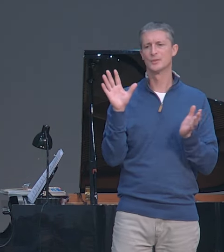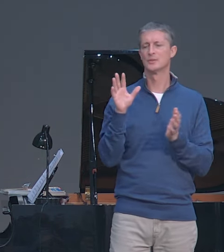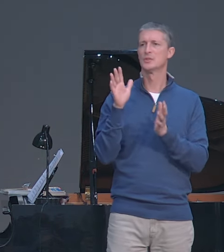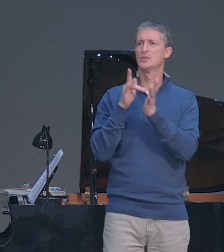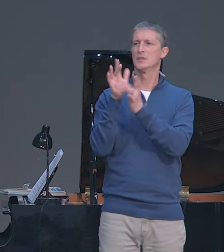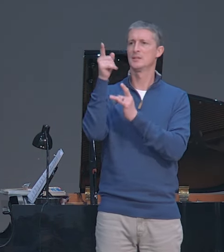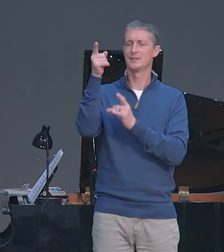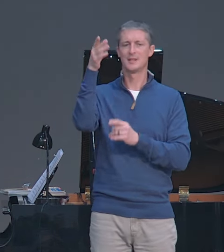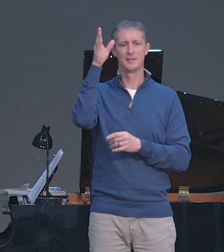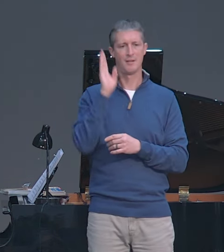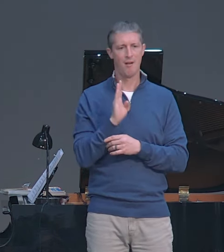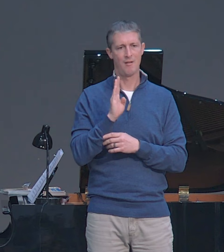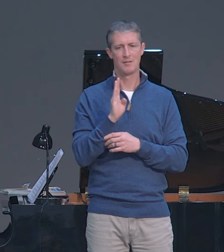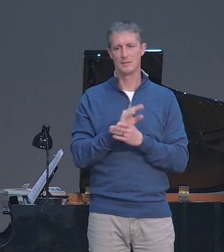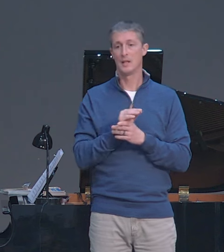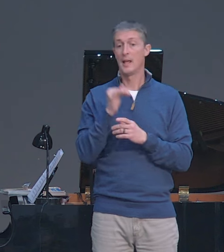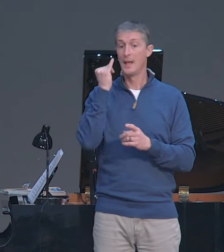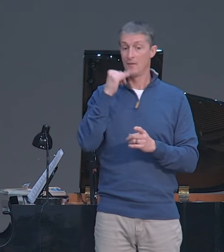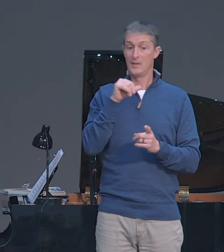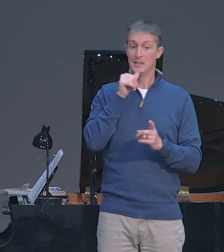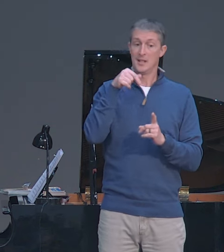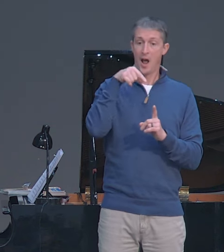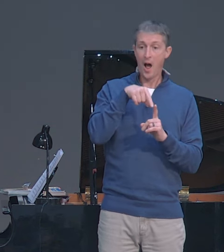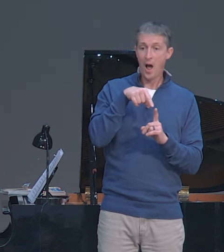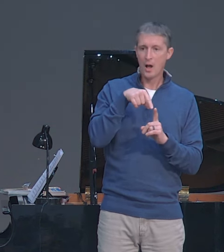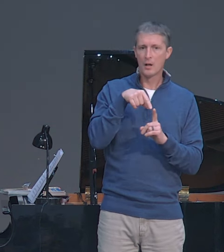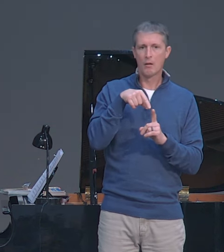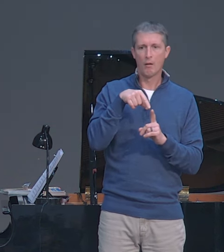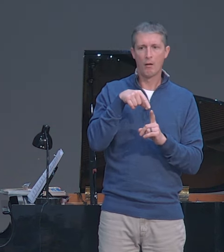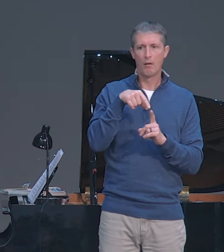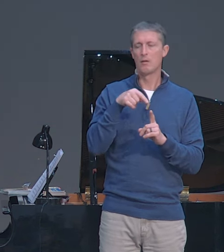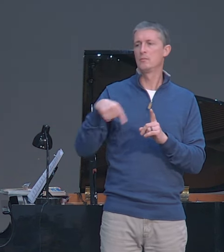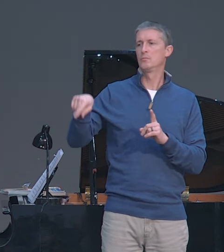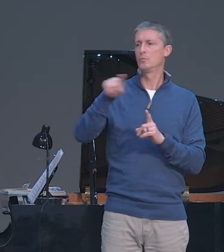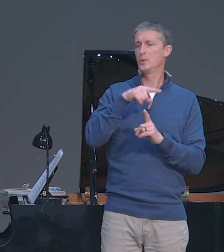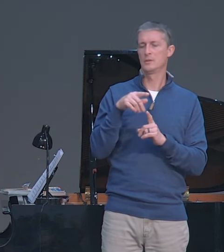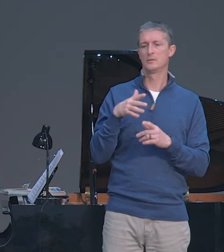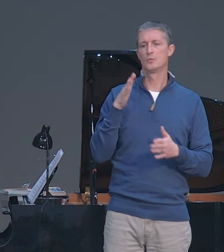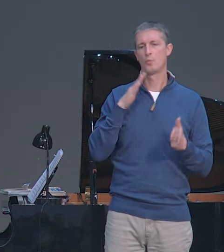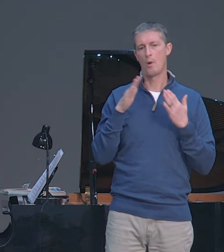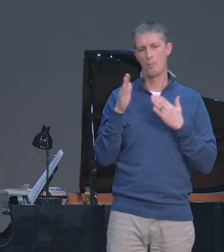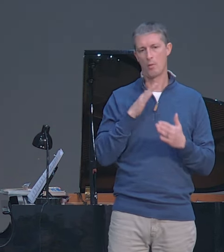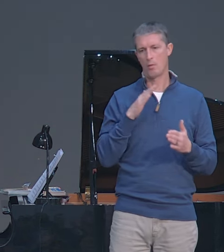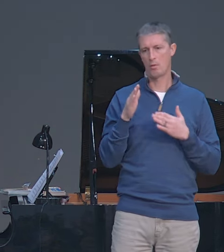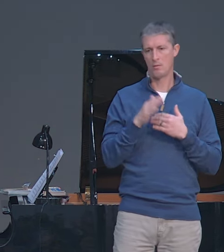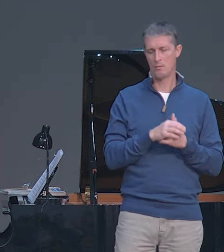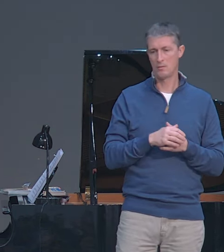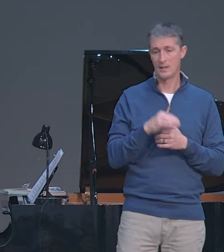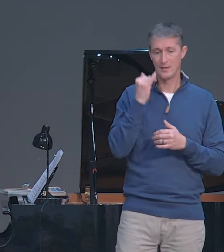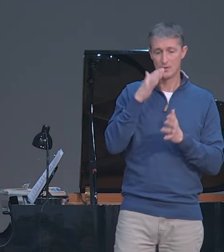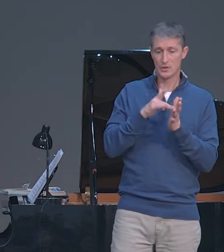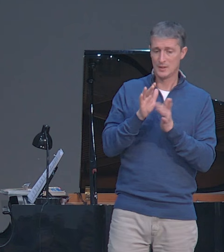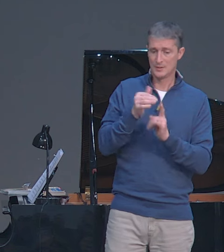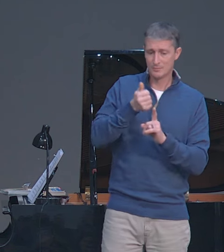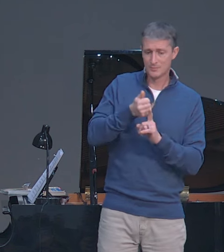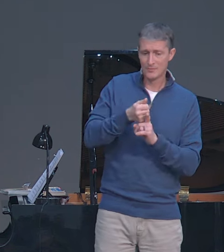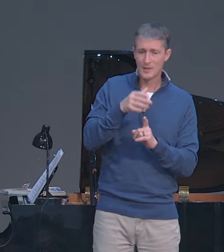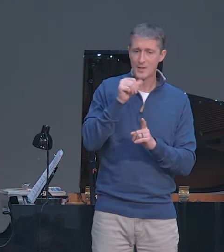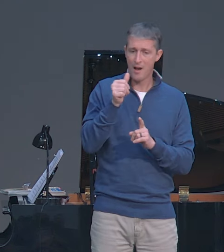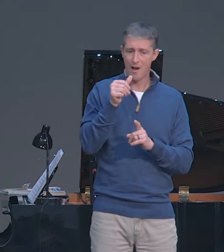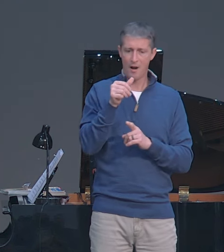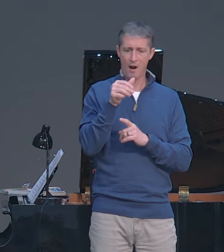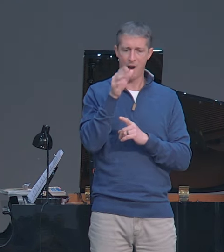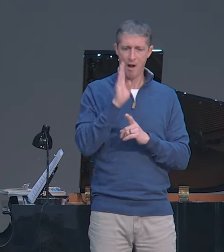is not God, then we're in big trouble. Because if Jesus is not God, his death on the